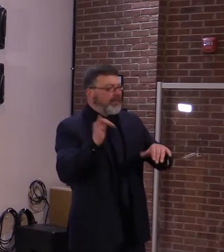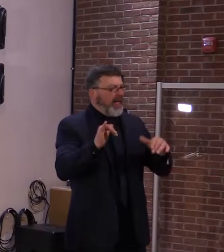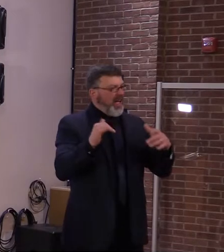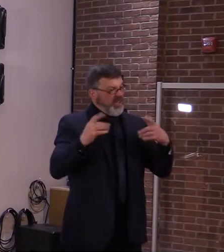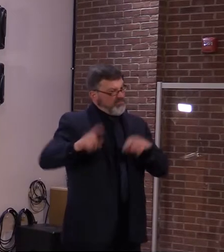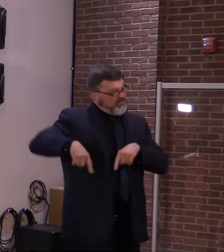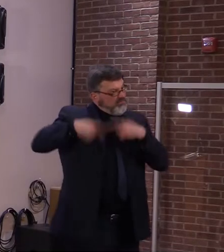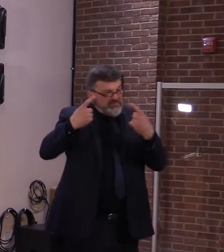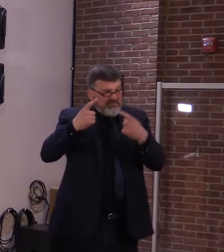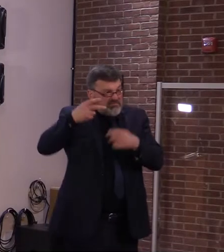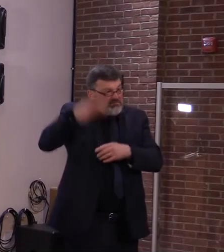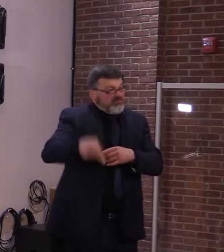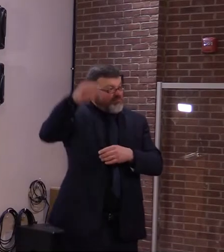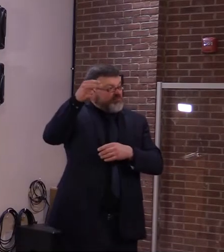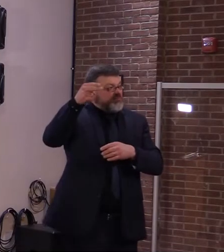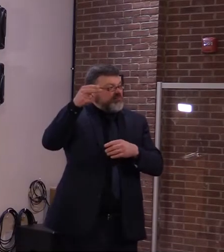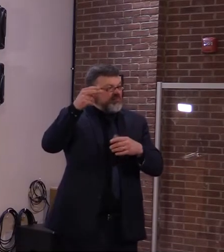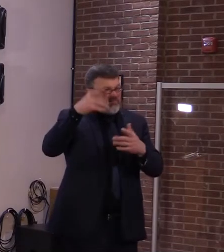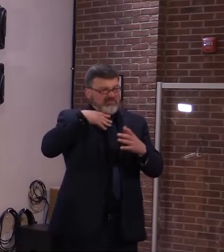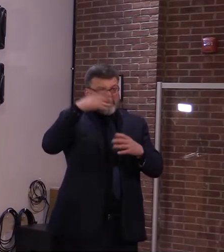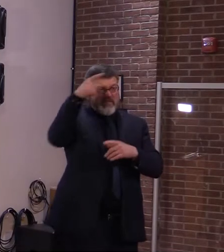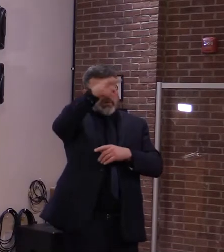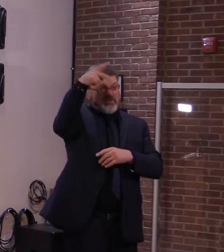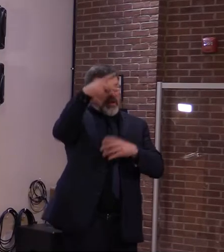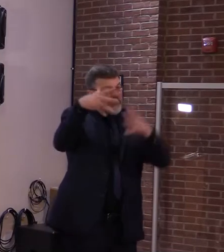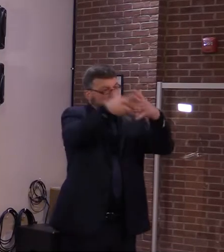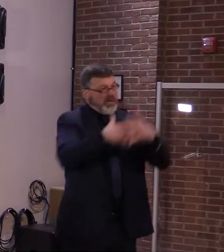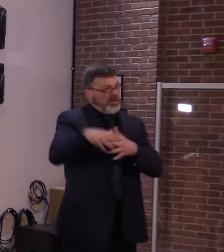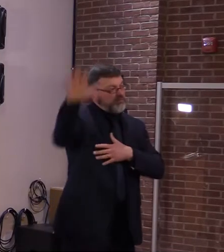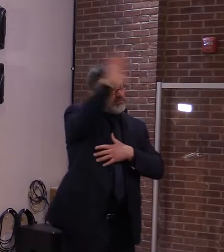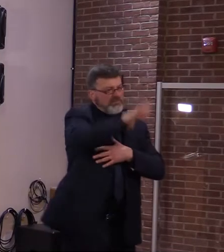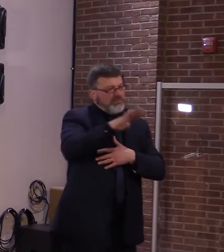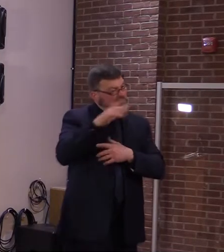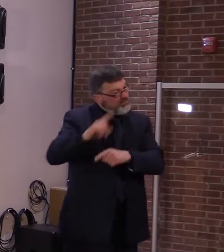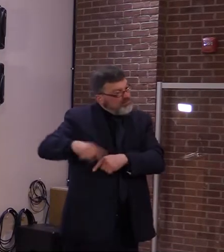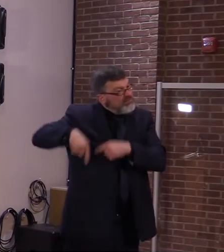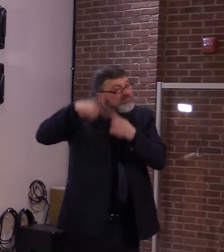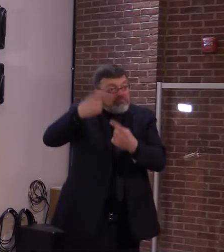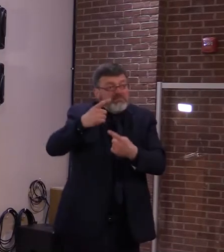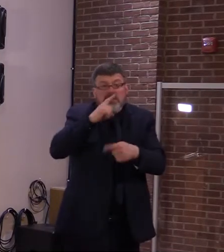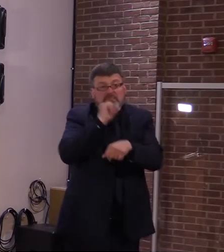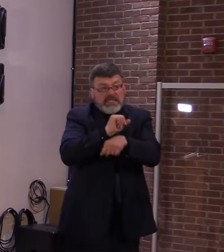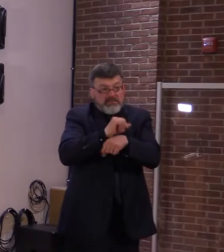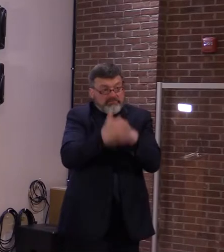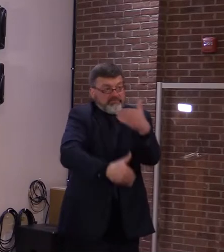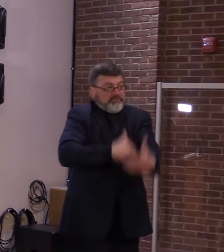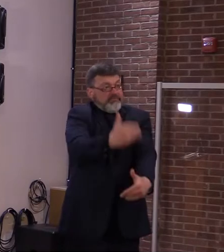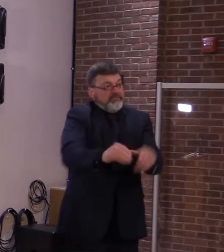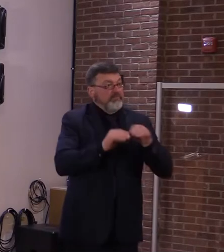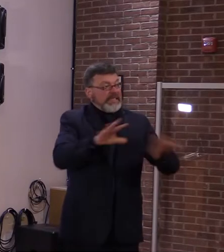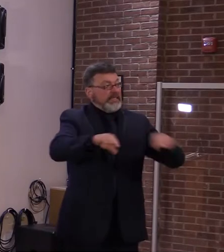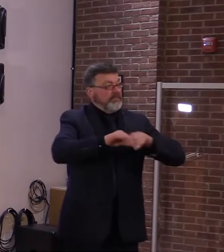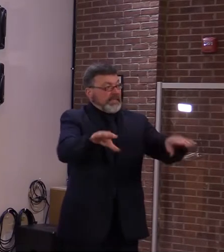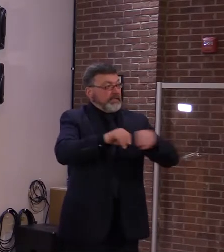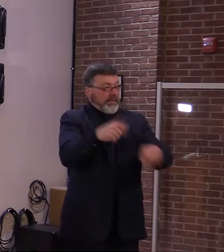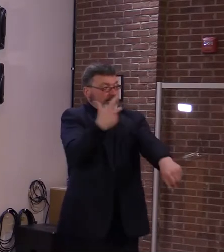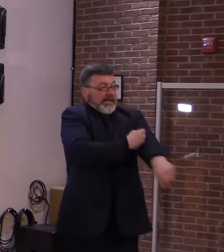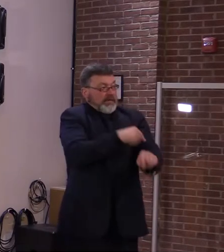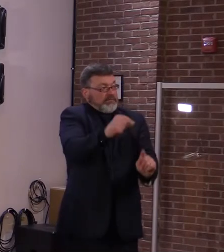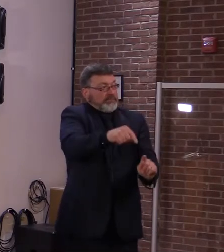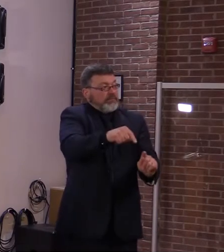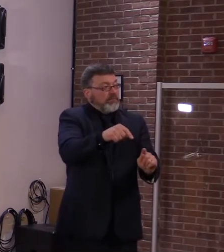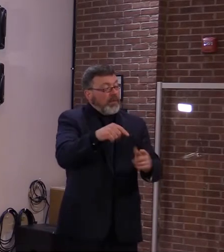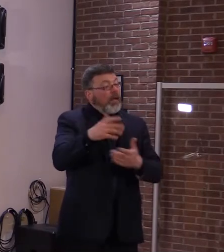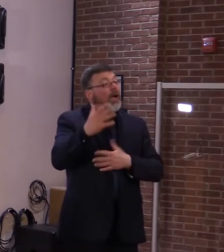to overwhelm the demand, and then we'll be adopting similar policies. We're starting to talk about that